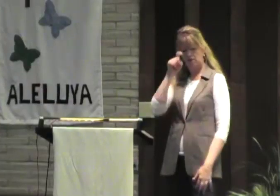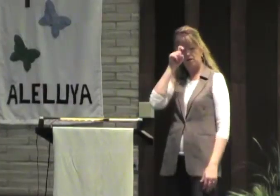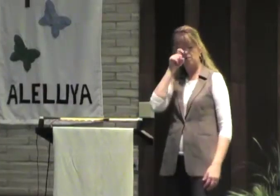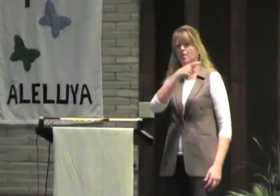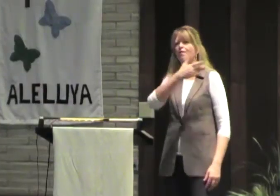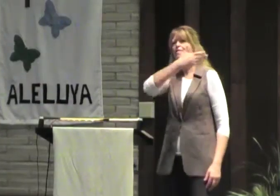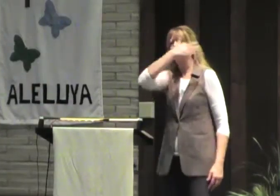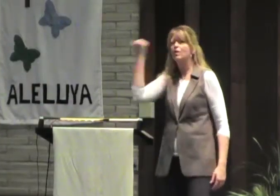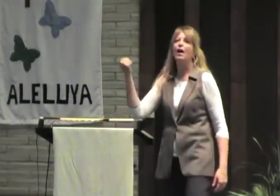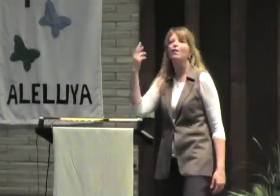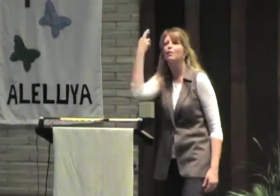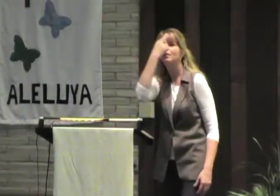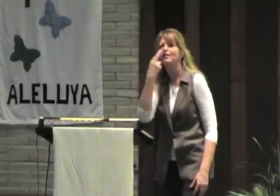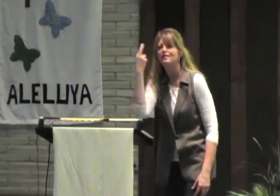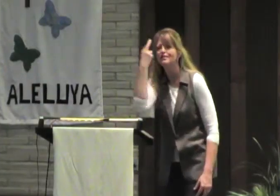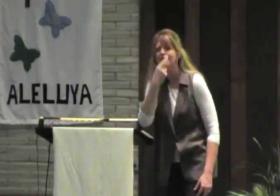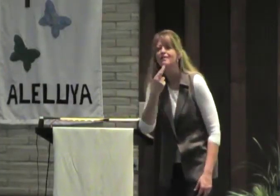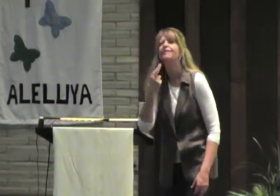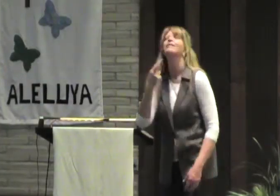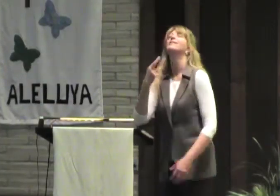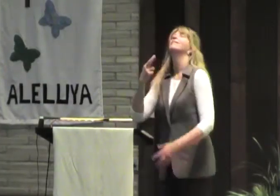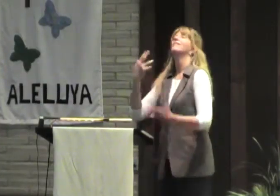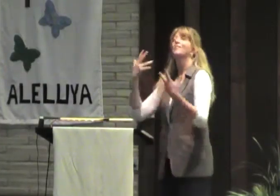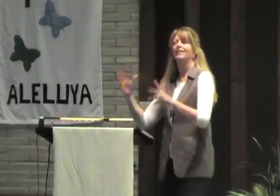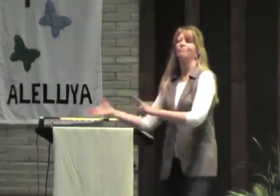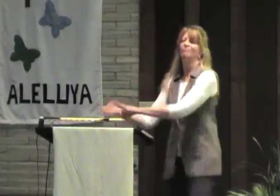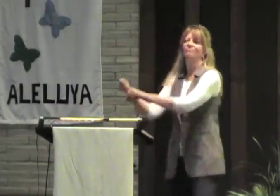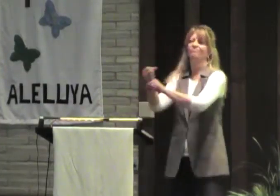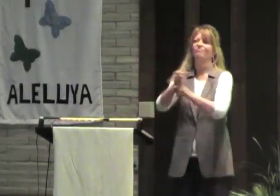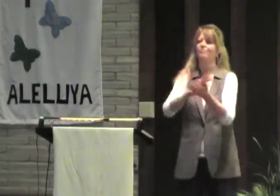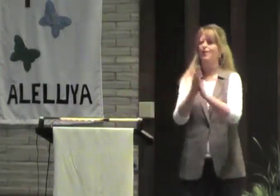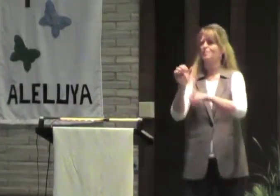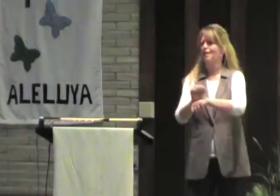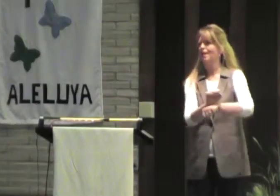So the king was wondering why they wanted to live there.